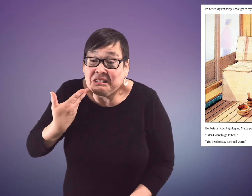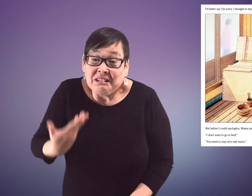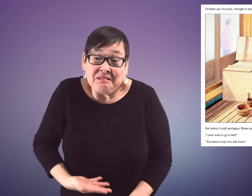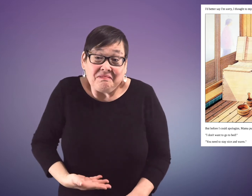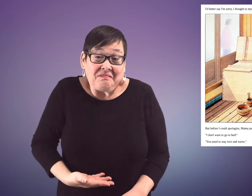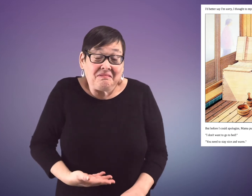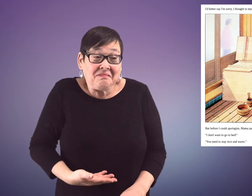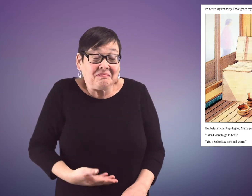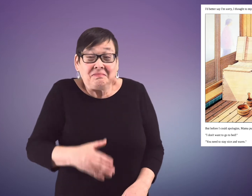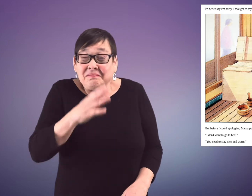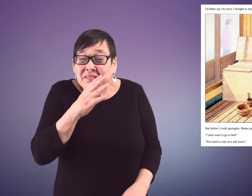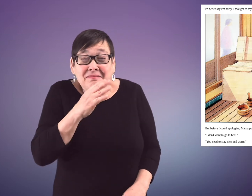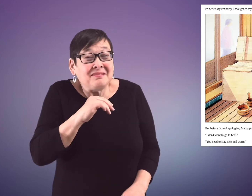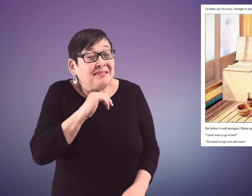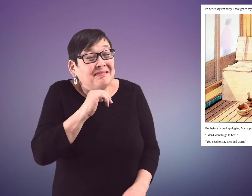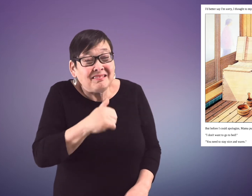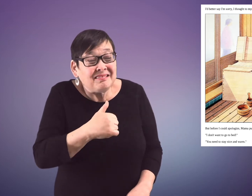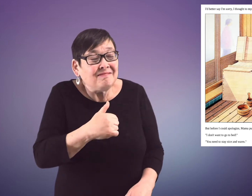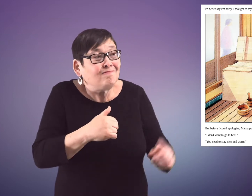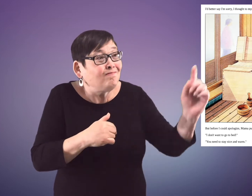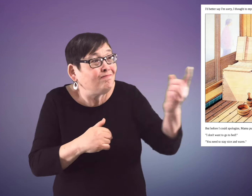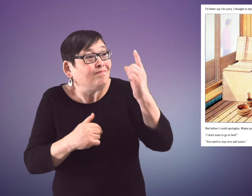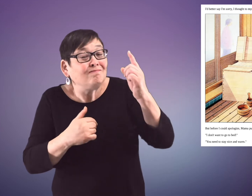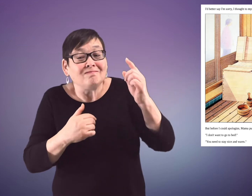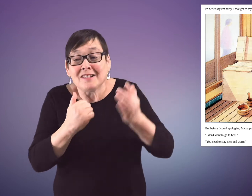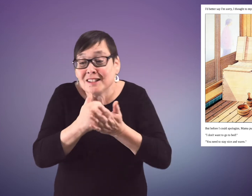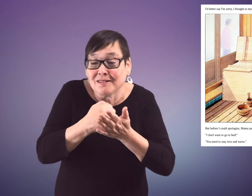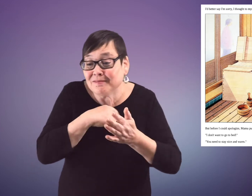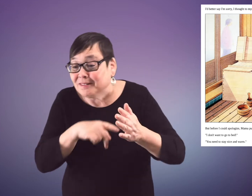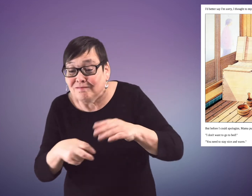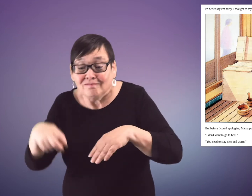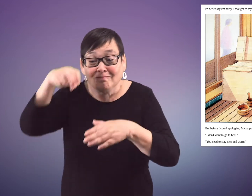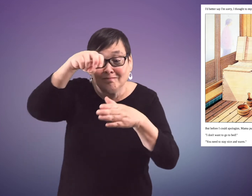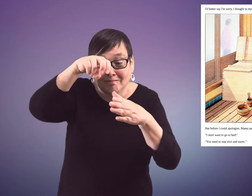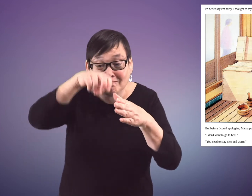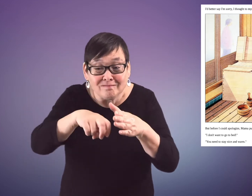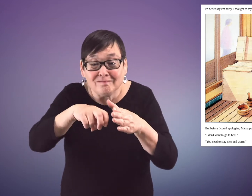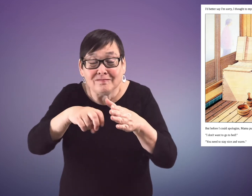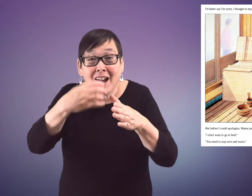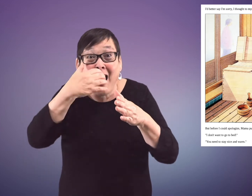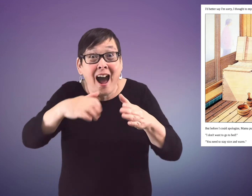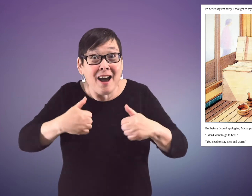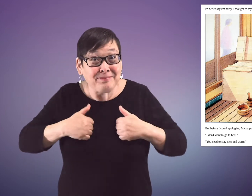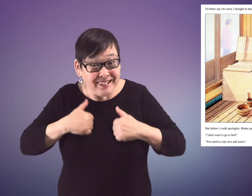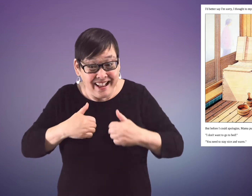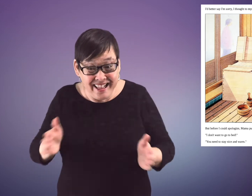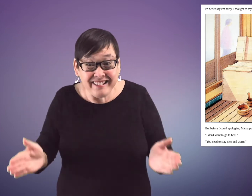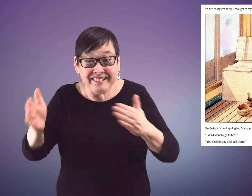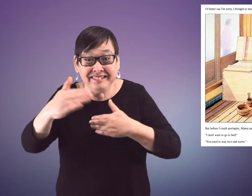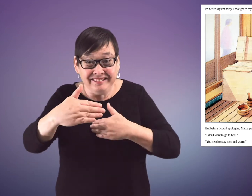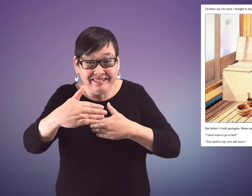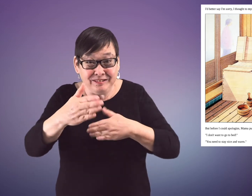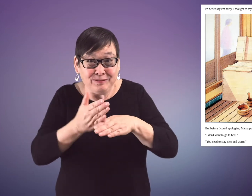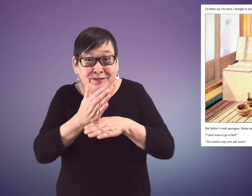She didn't even come to rinse my back like she normally does. I just sat in the